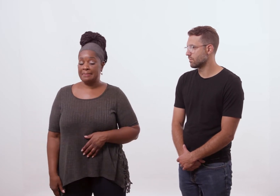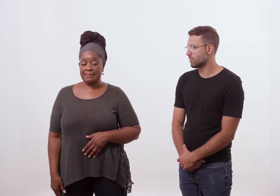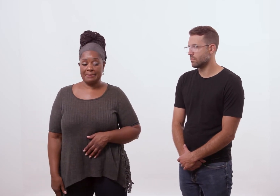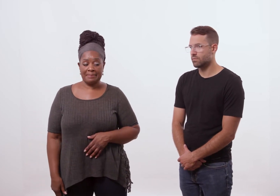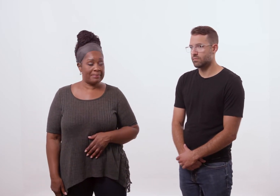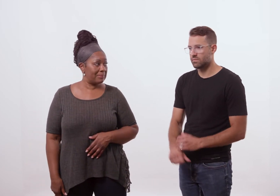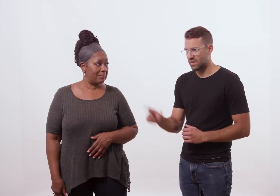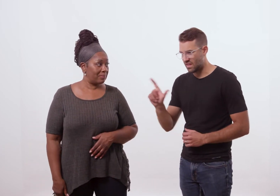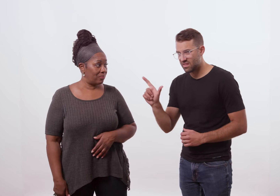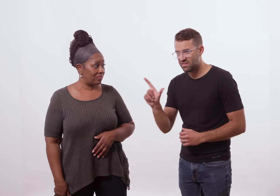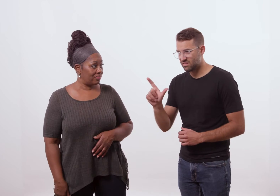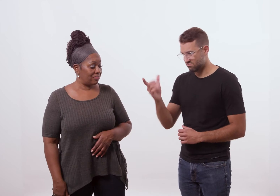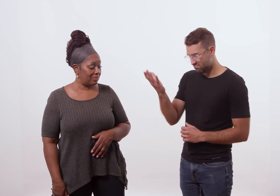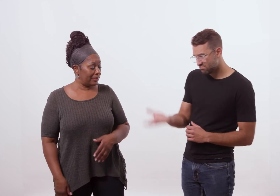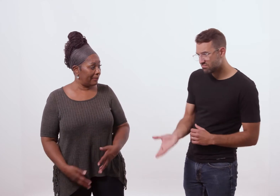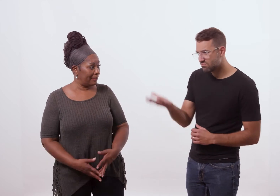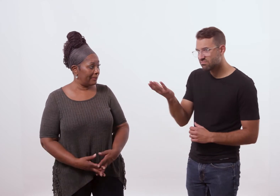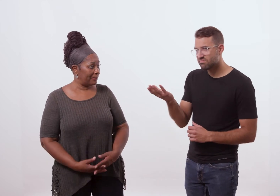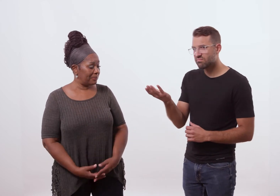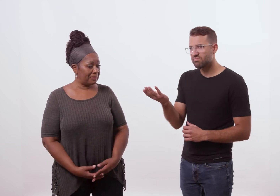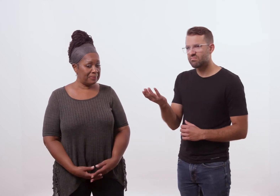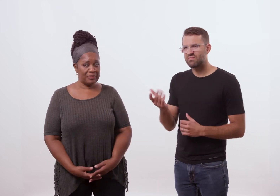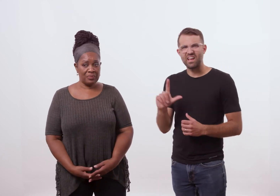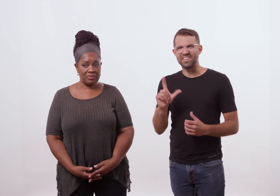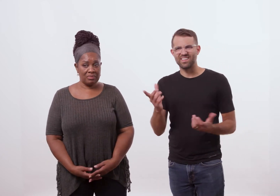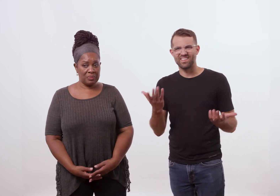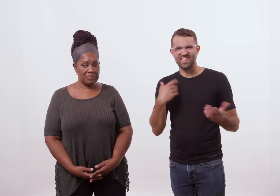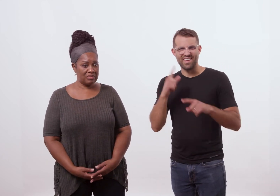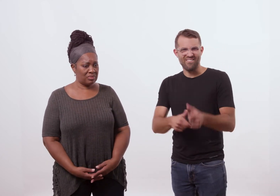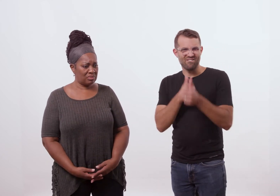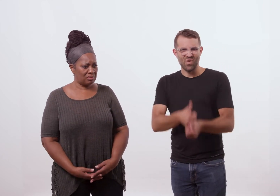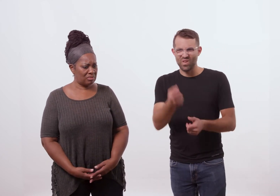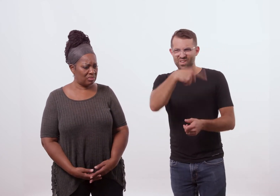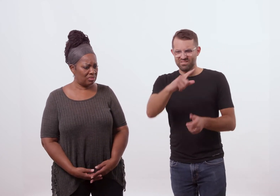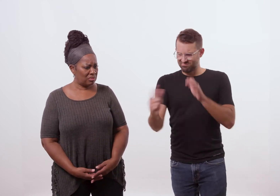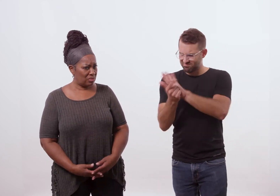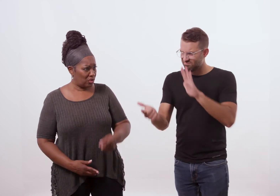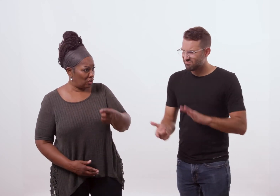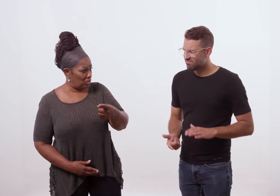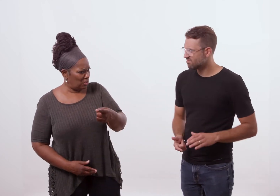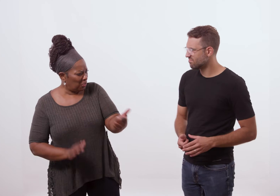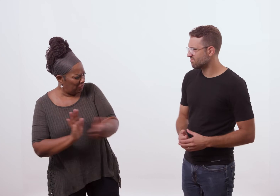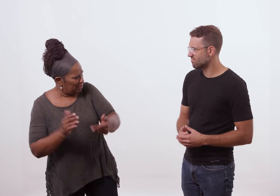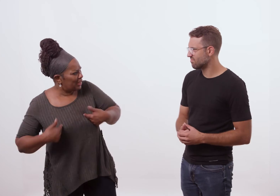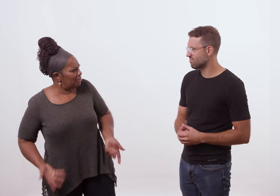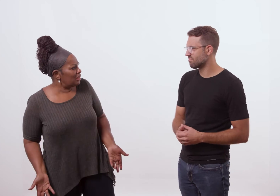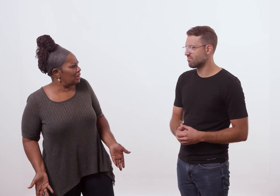You? Lita, what are you saying? You can't go with him. I forbid it. You